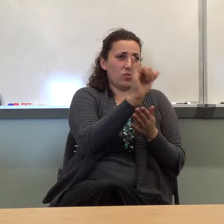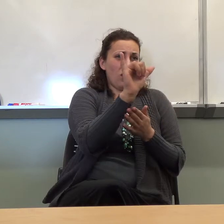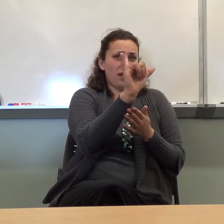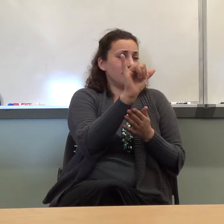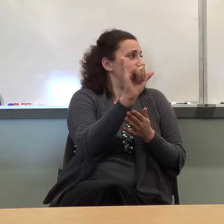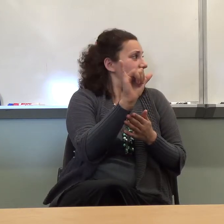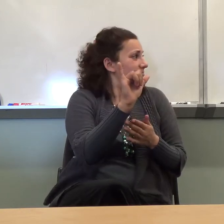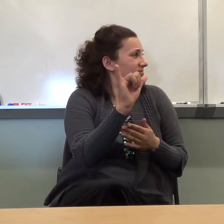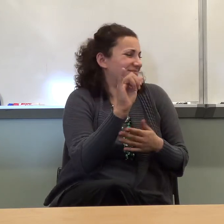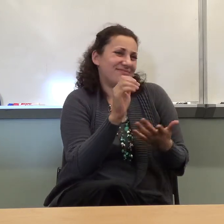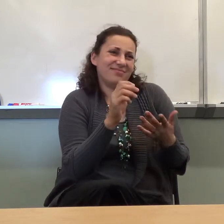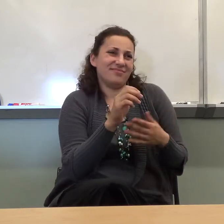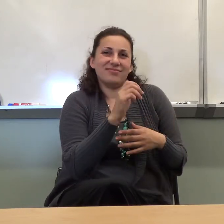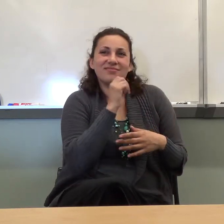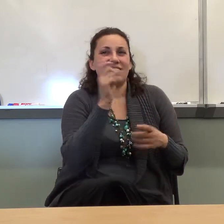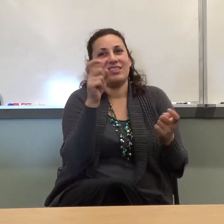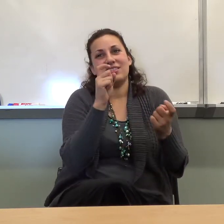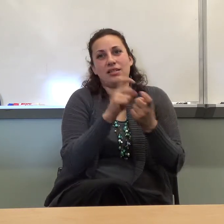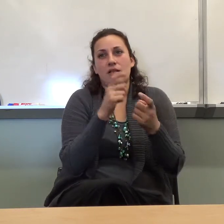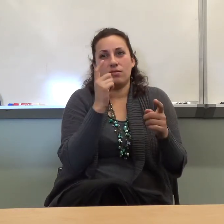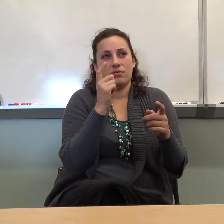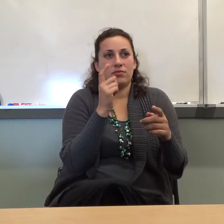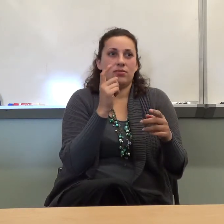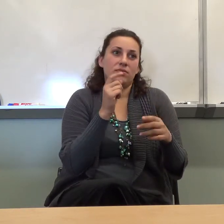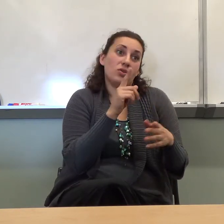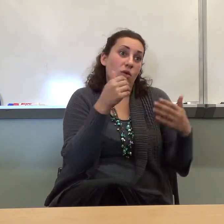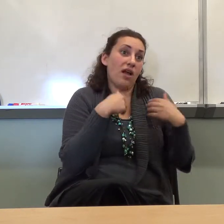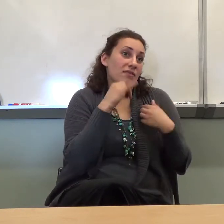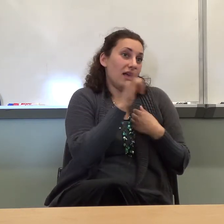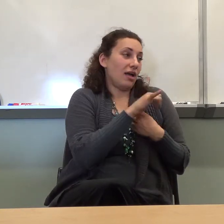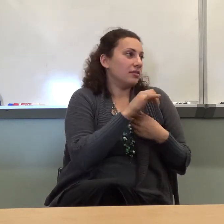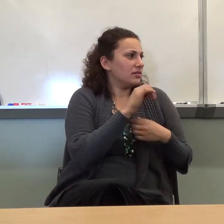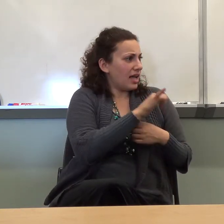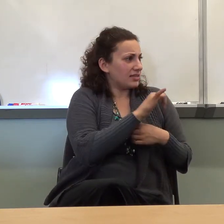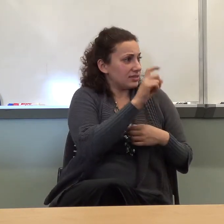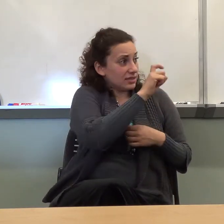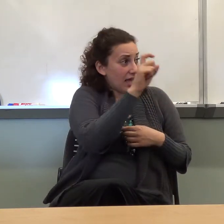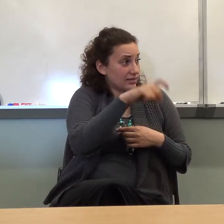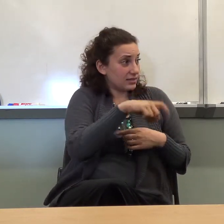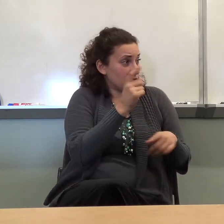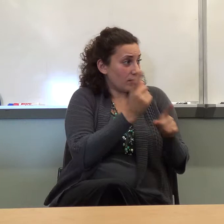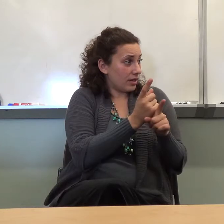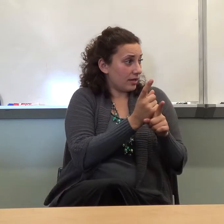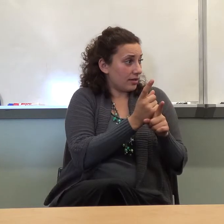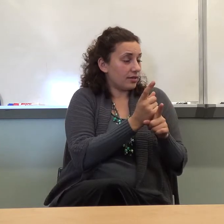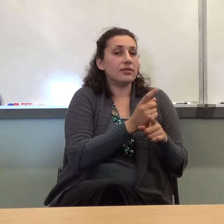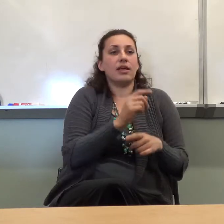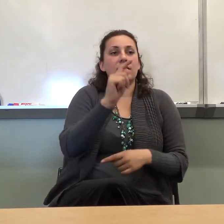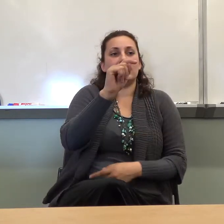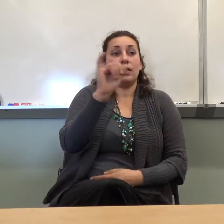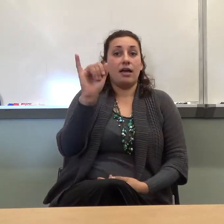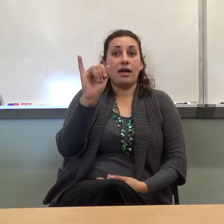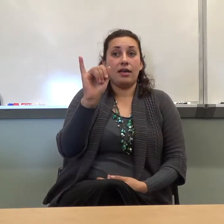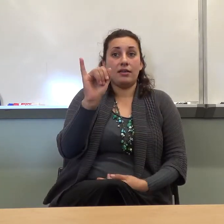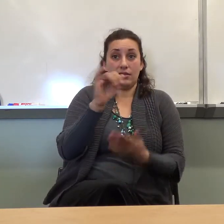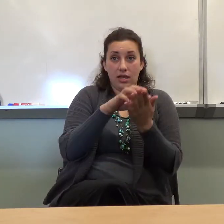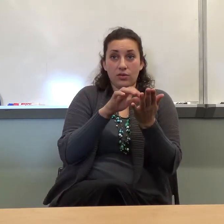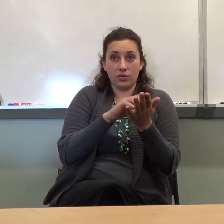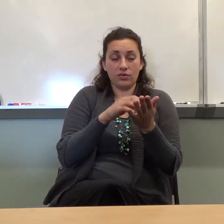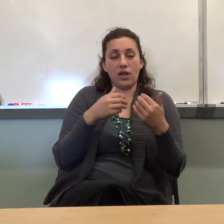intuitive. So if you have one of those, it's a Texas Instrument, I think. Yeah, TIs have that kind of, that is the X to the